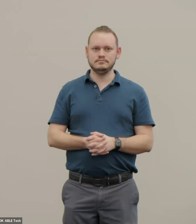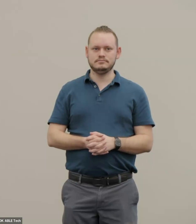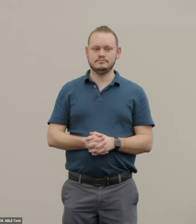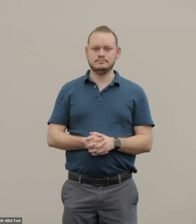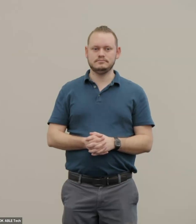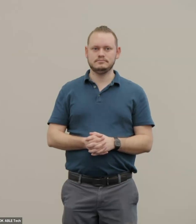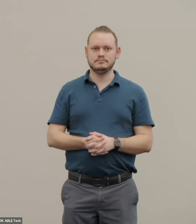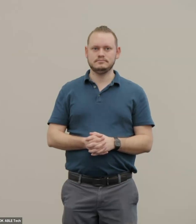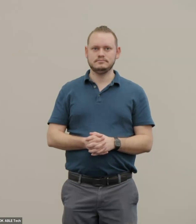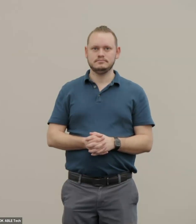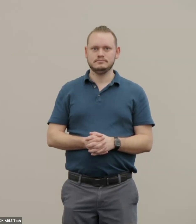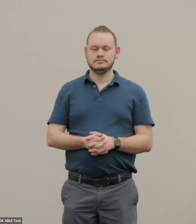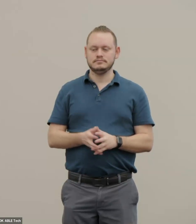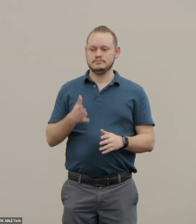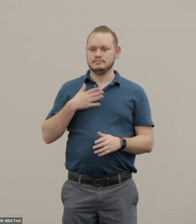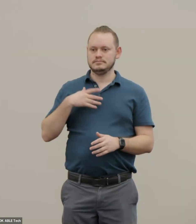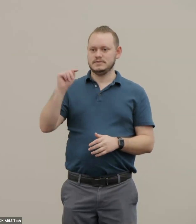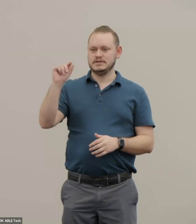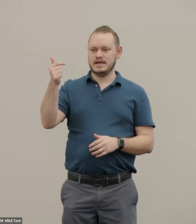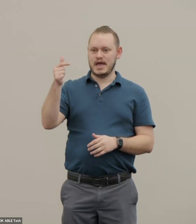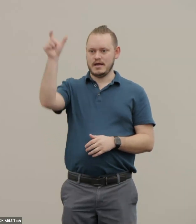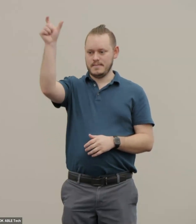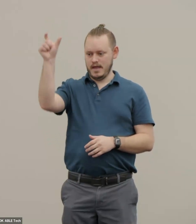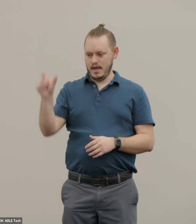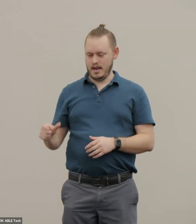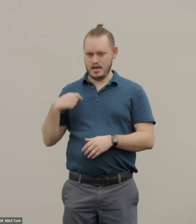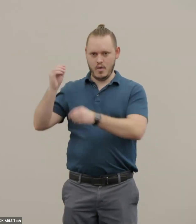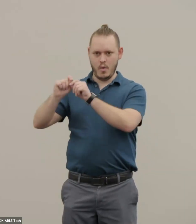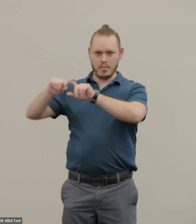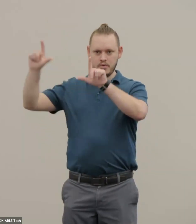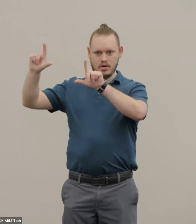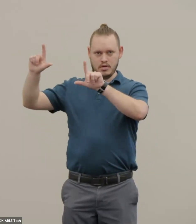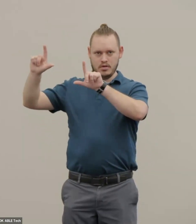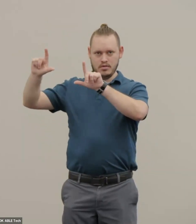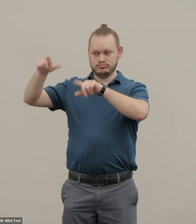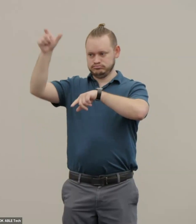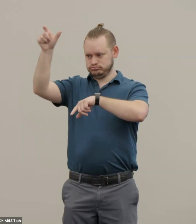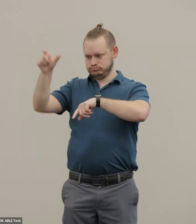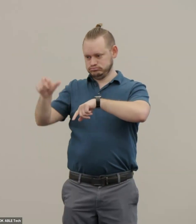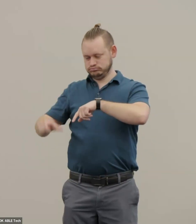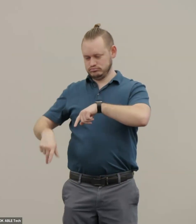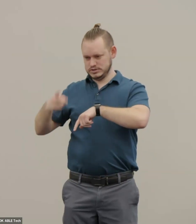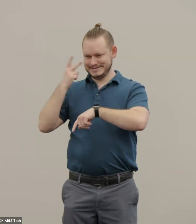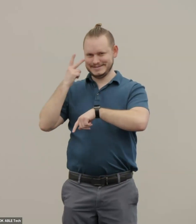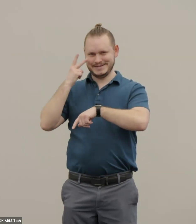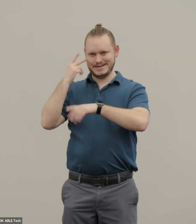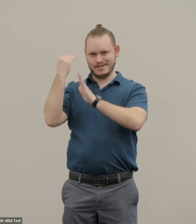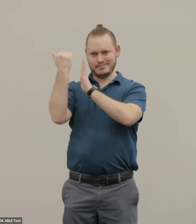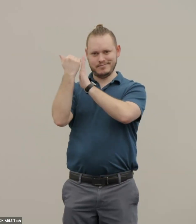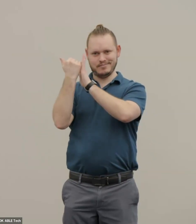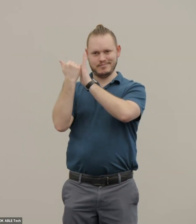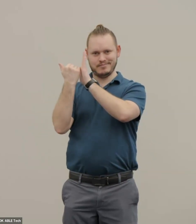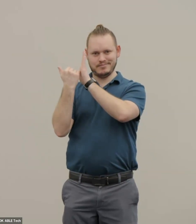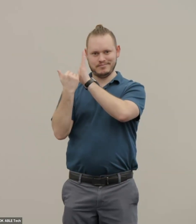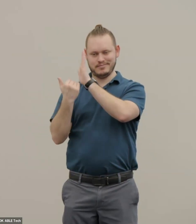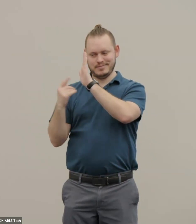And if I open up my tags pane, this is where you will see the tags that are